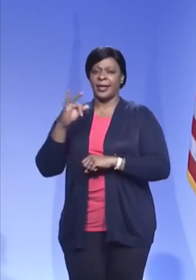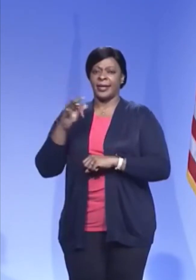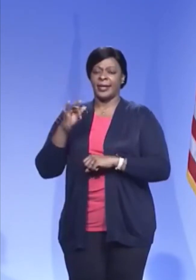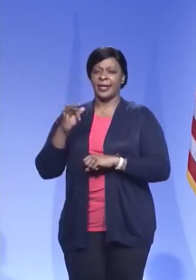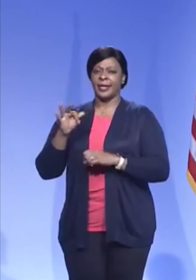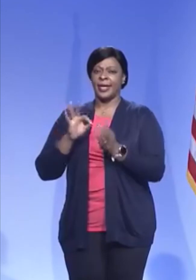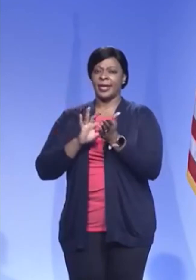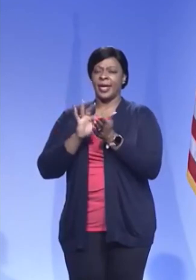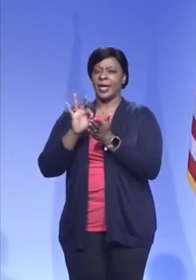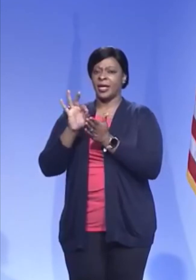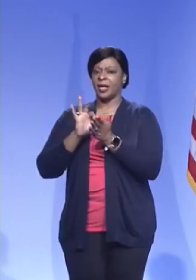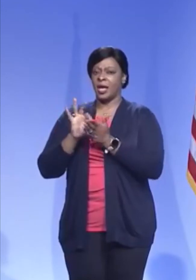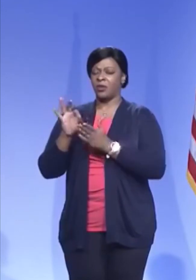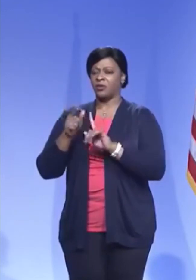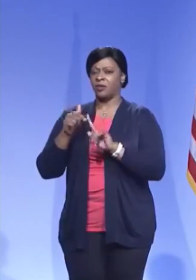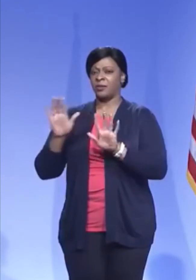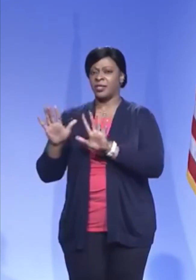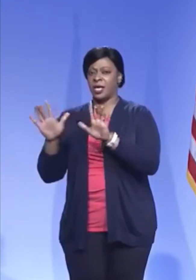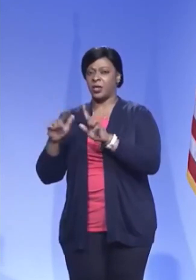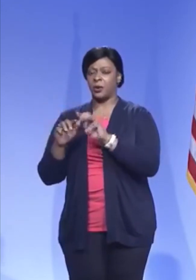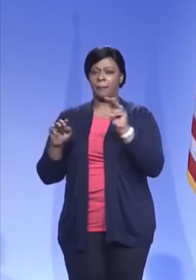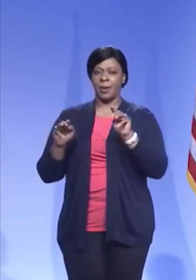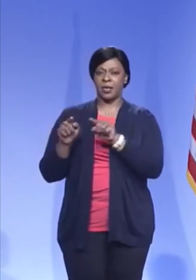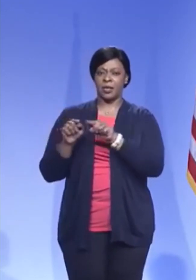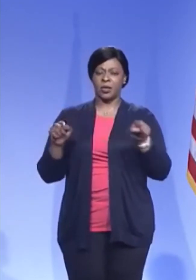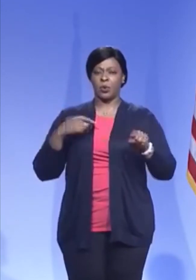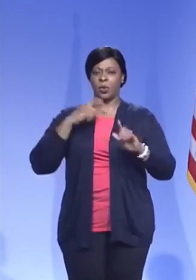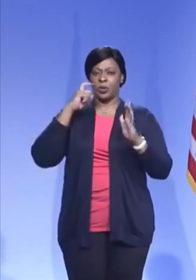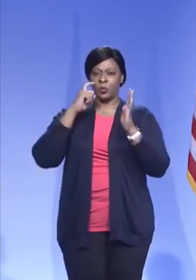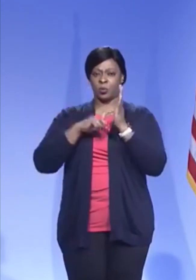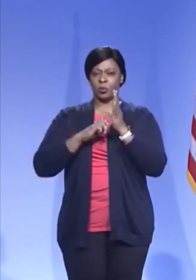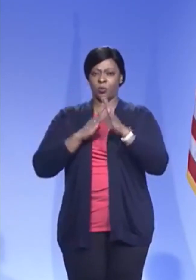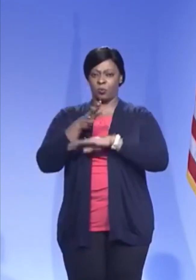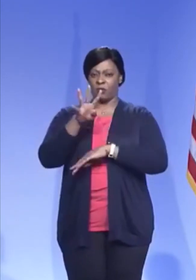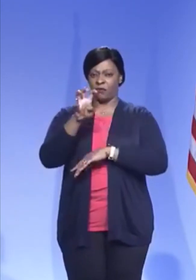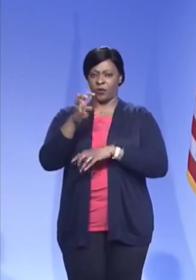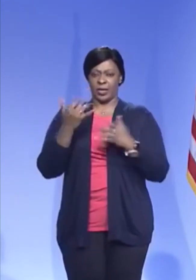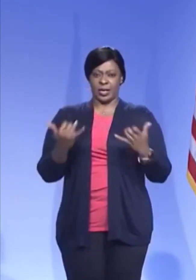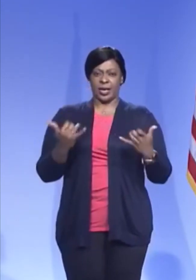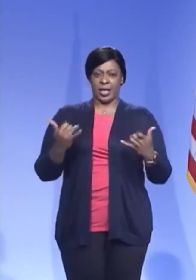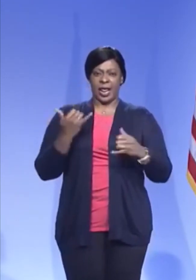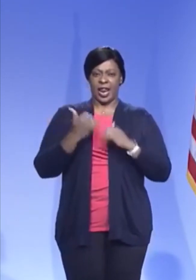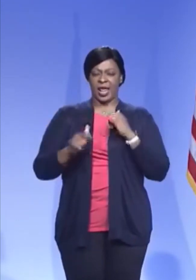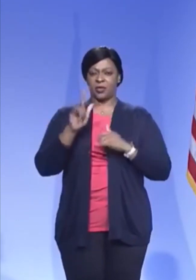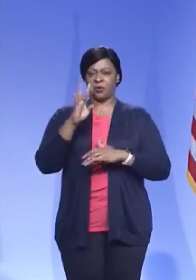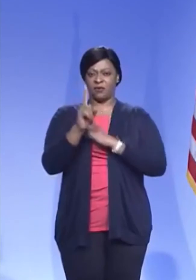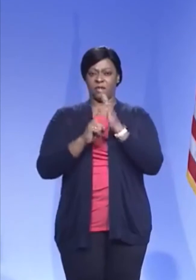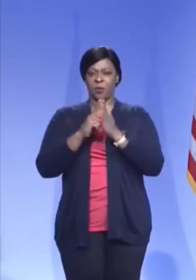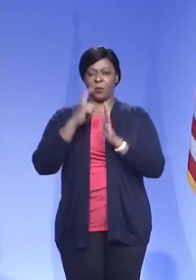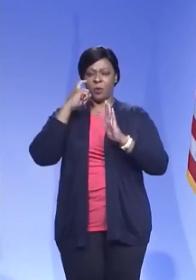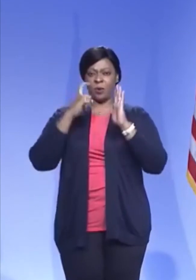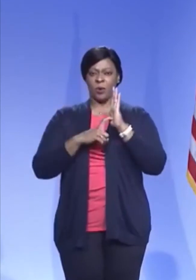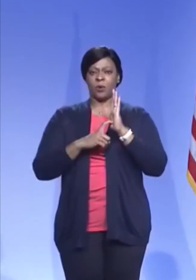For example, from Sunday to Monday, we saw over 400. Today, over the last 24 hours, we